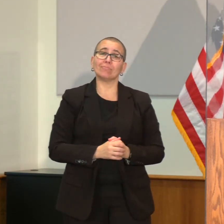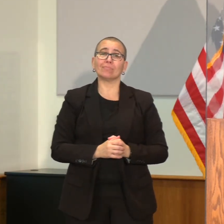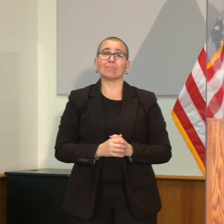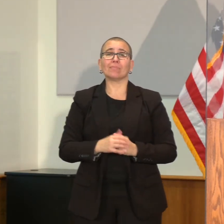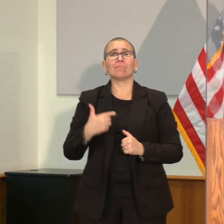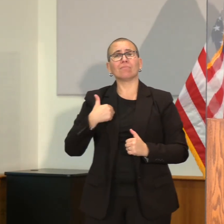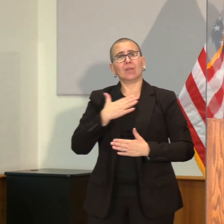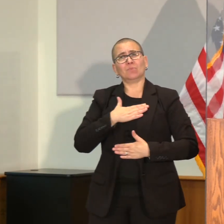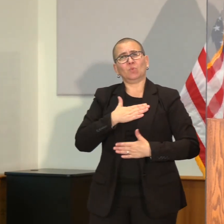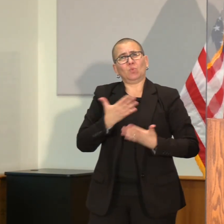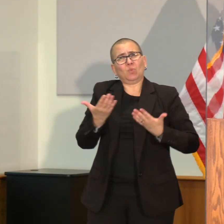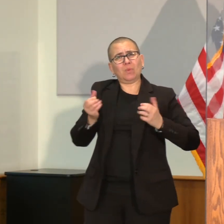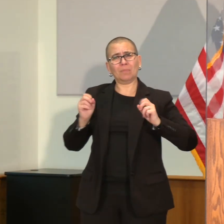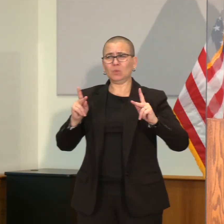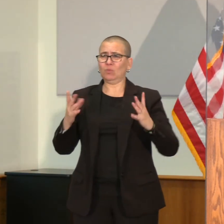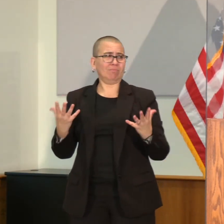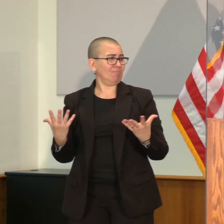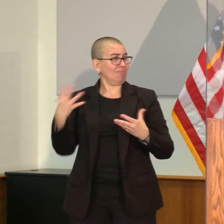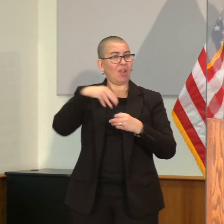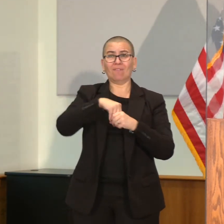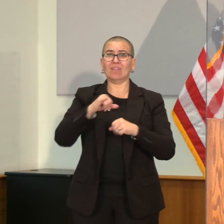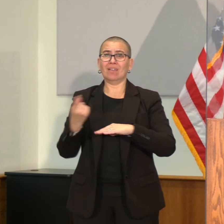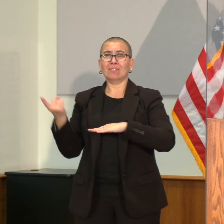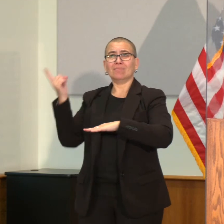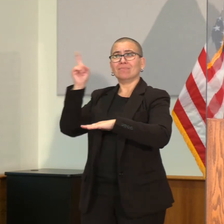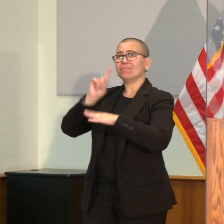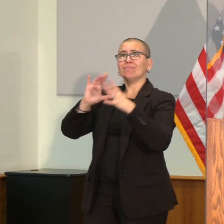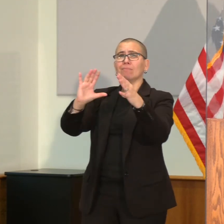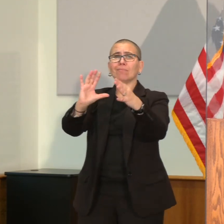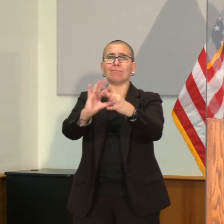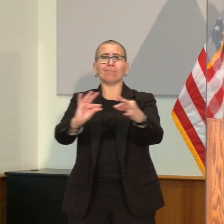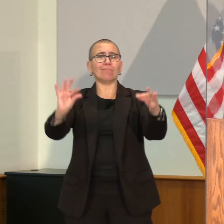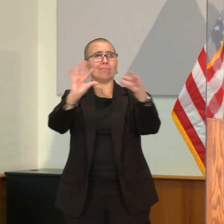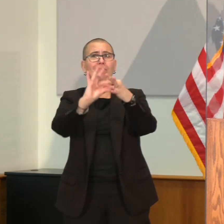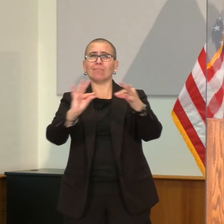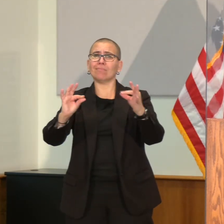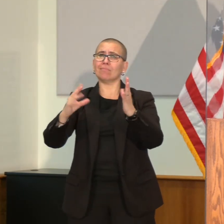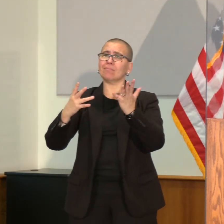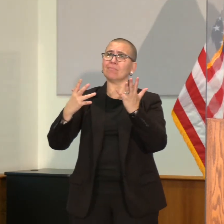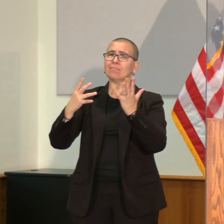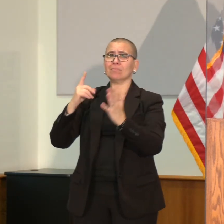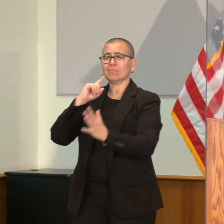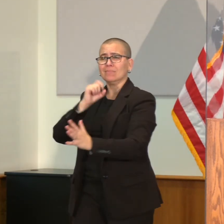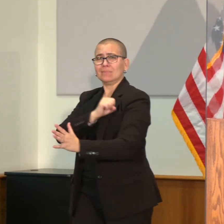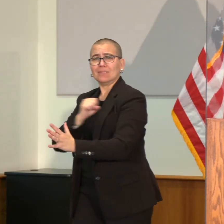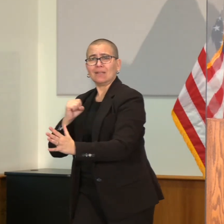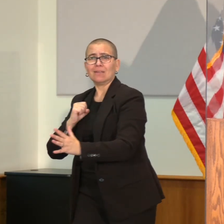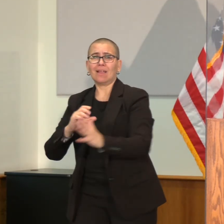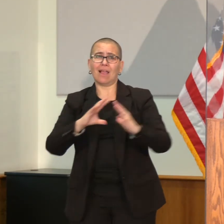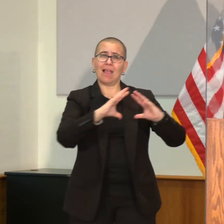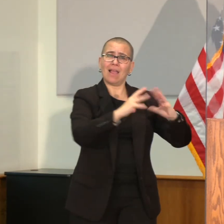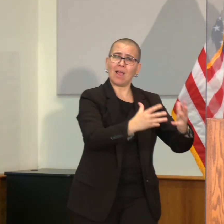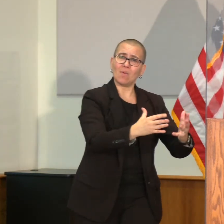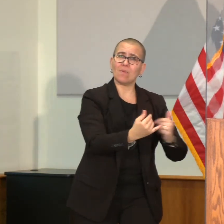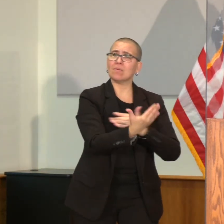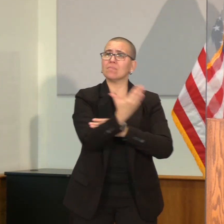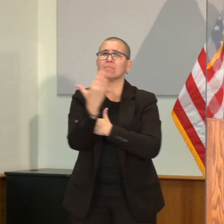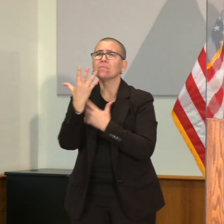you and my colleagues from the Senate and House this morning to address the important issue of police reform.